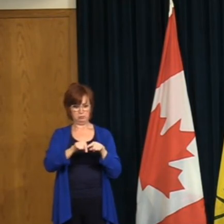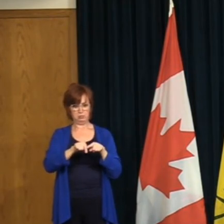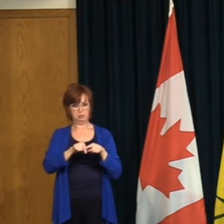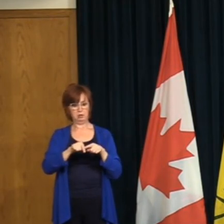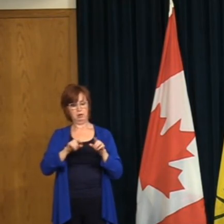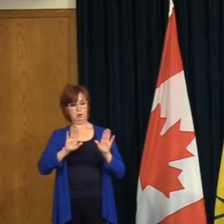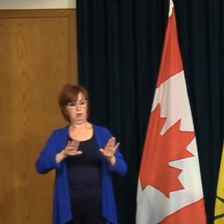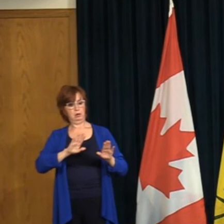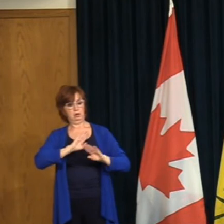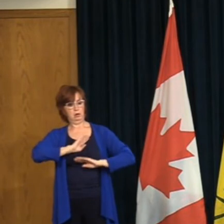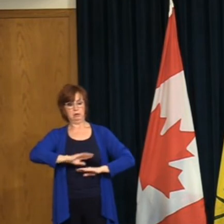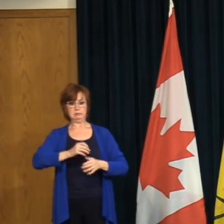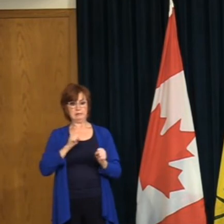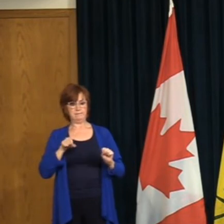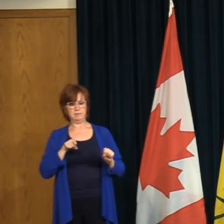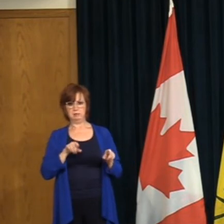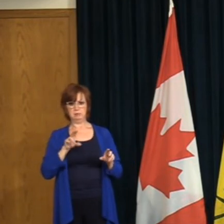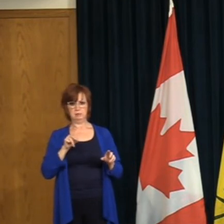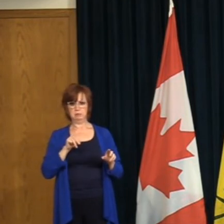anywhere, and there's usually no